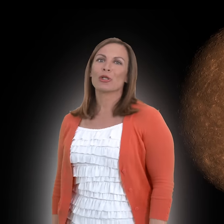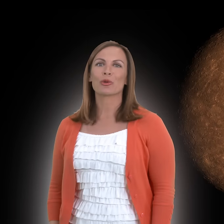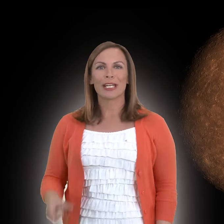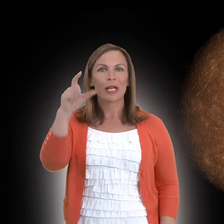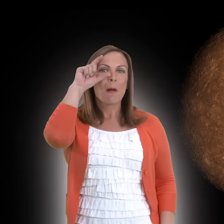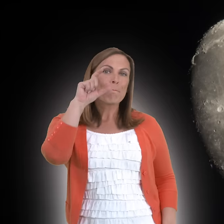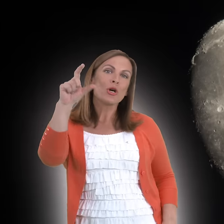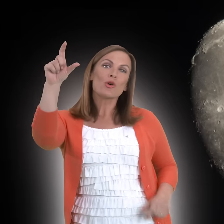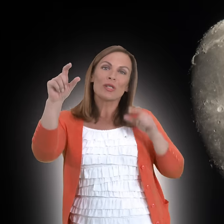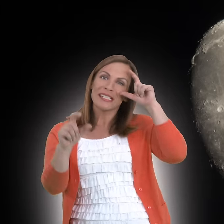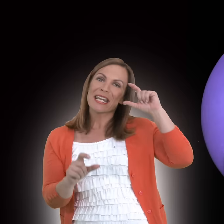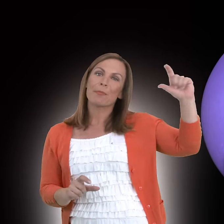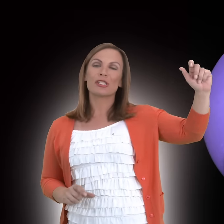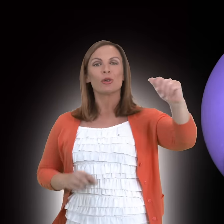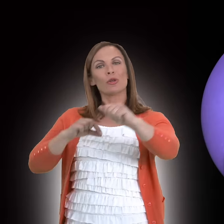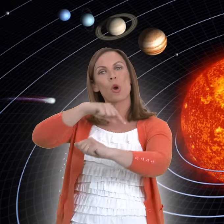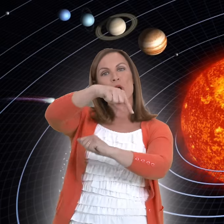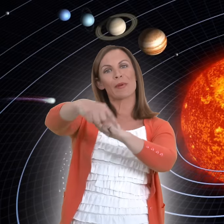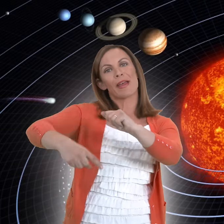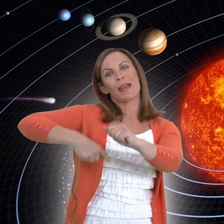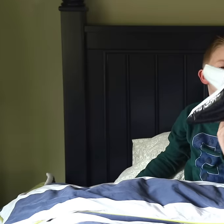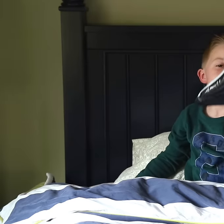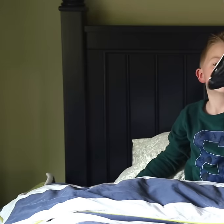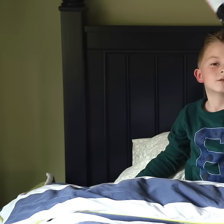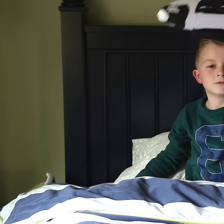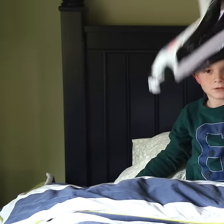Mercury, moons, Neptune, orbit.